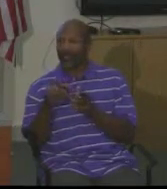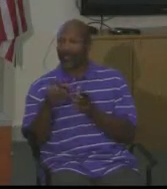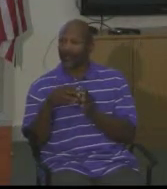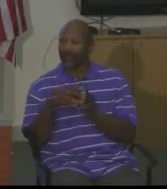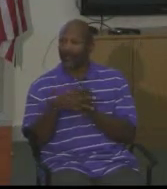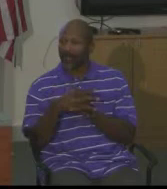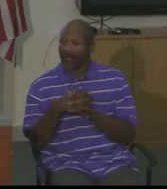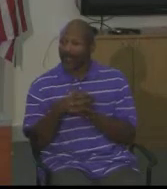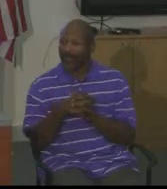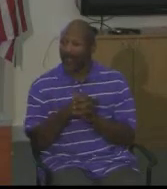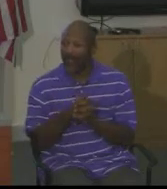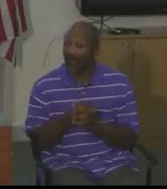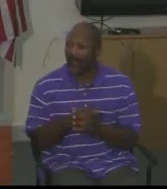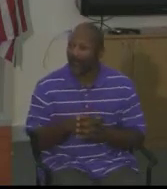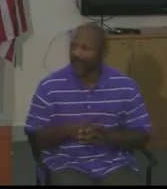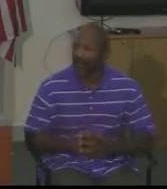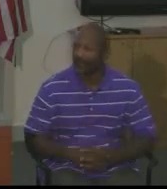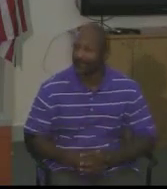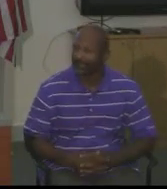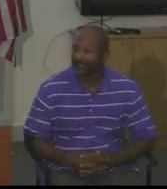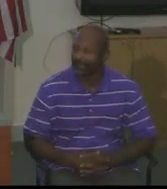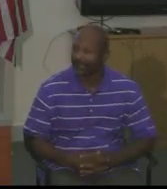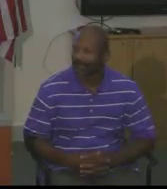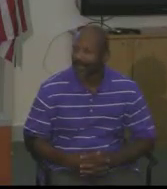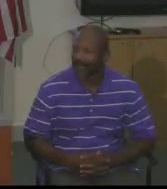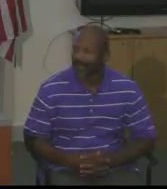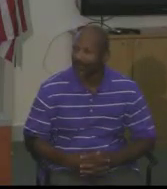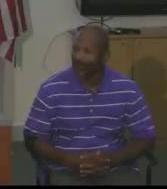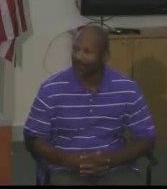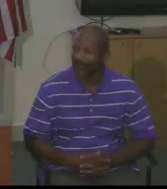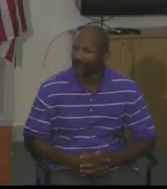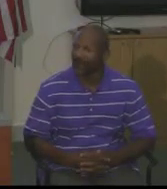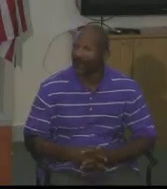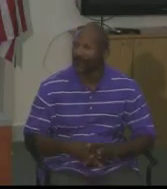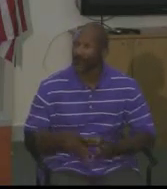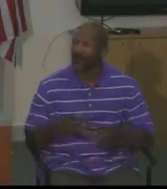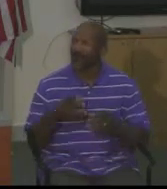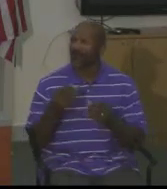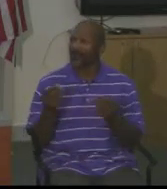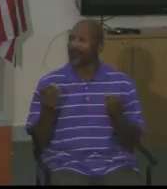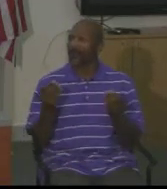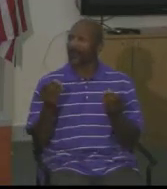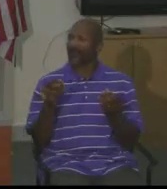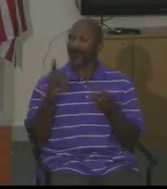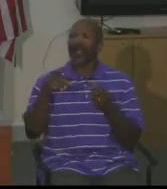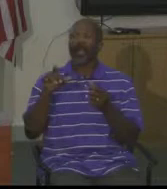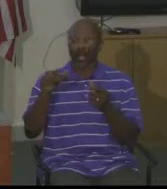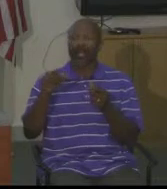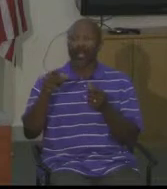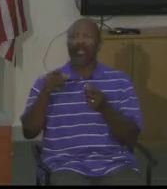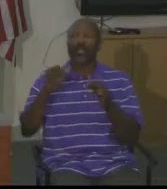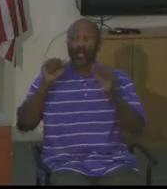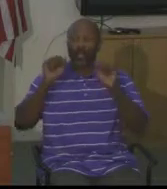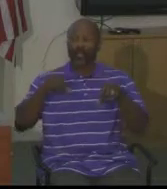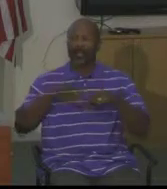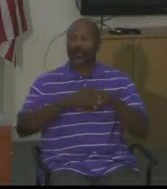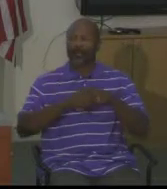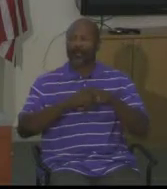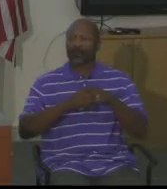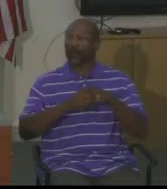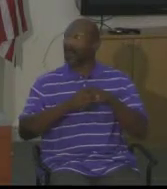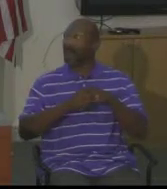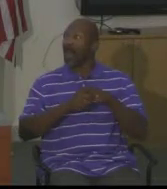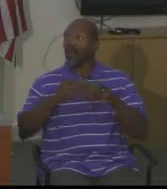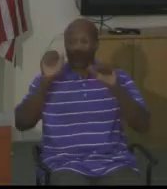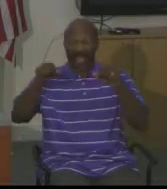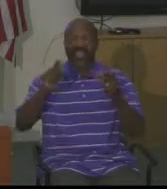Question. If I update, That's why I said generally. You can change it with